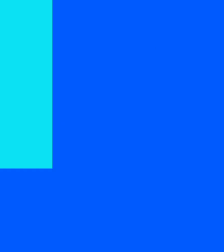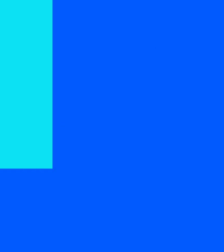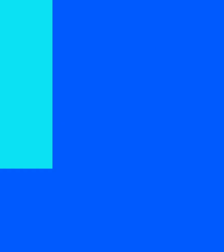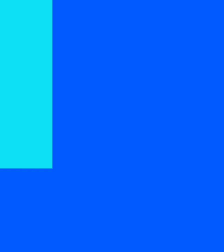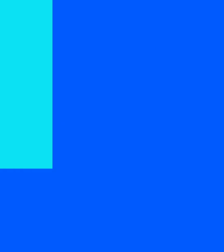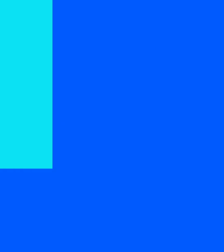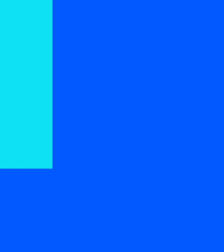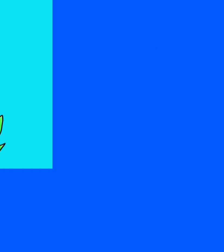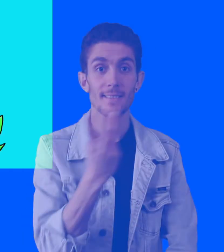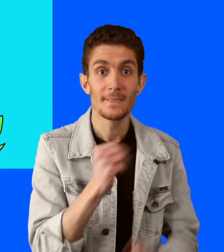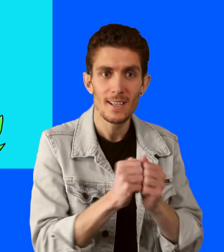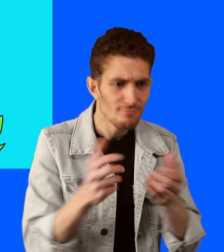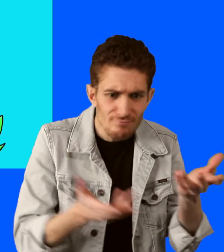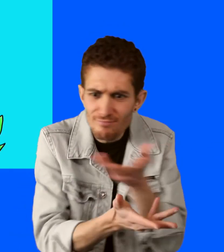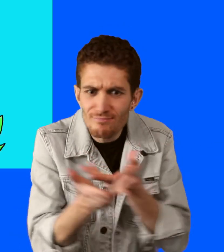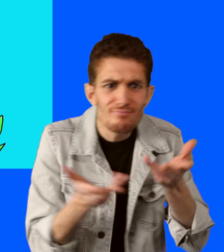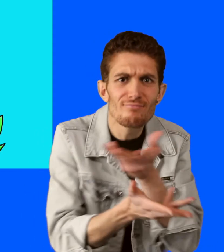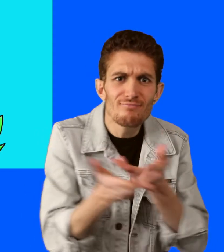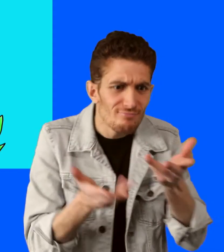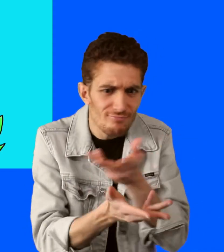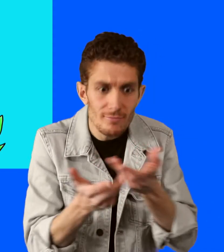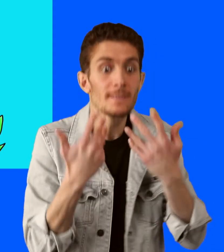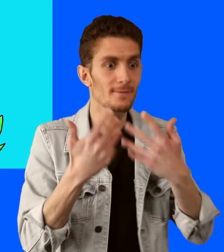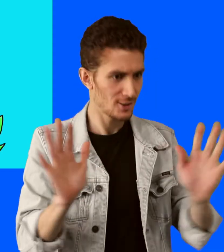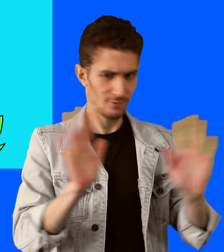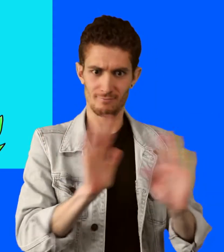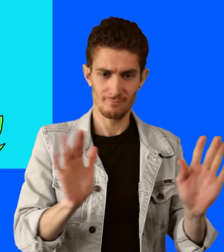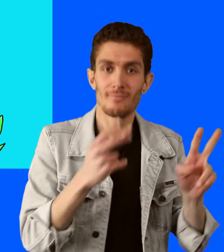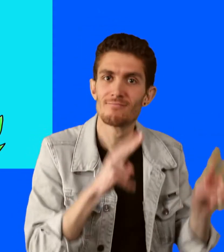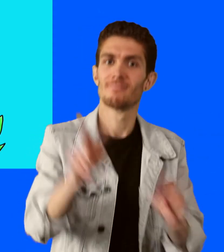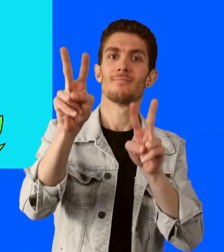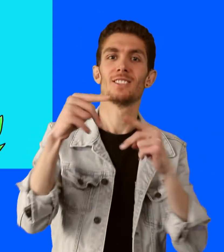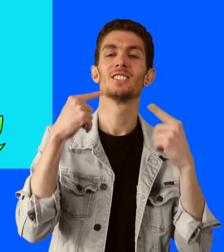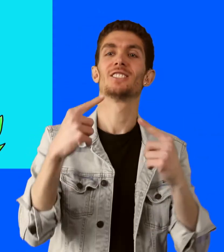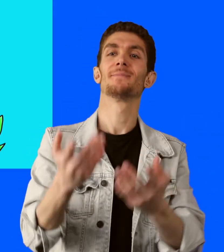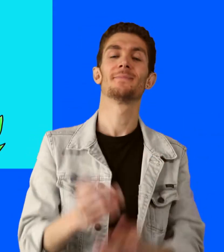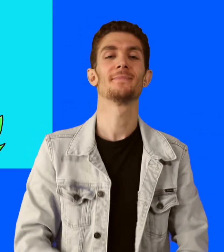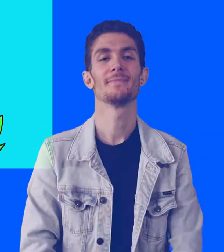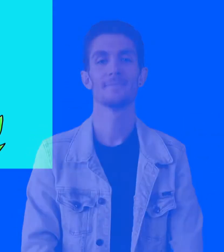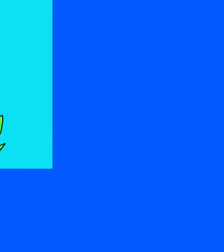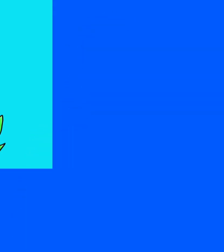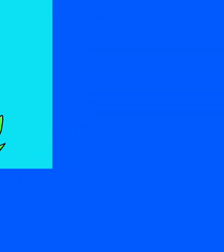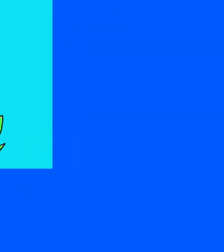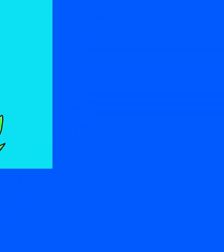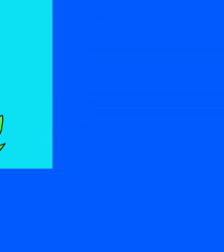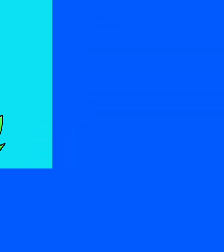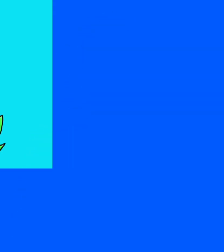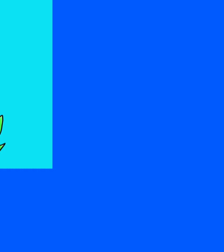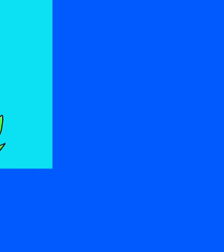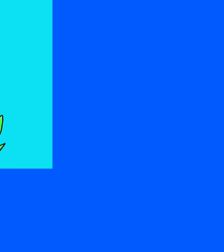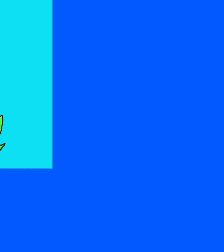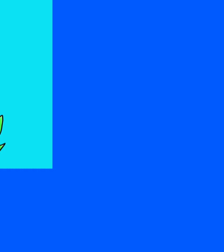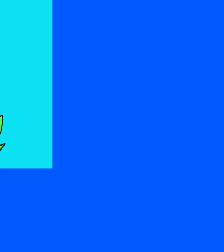teacher the friends huddled together and whispered to each other jojo finally turned around and spoke to the